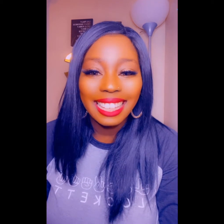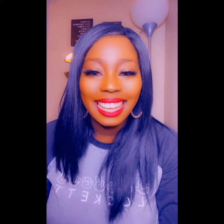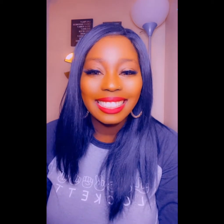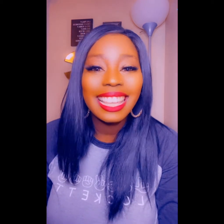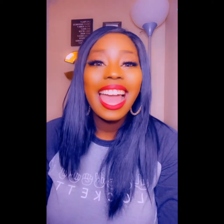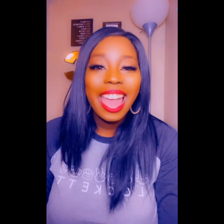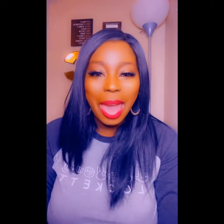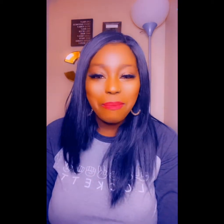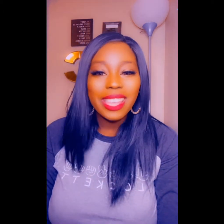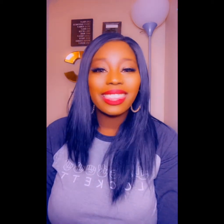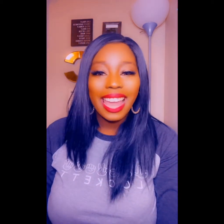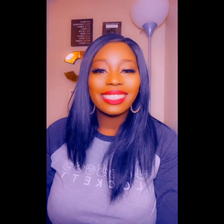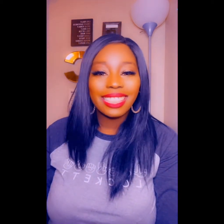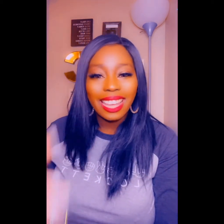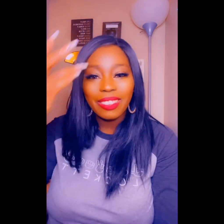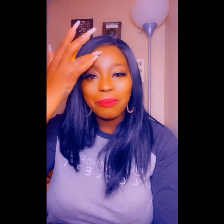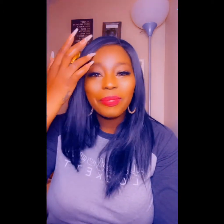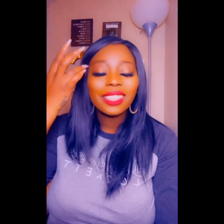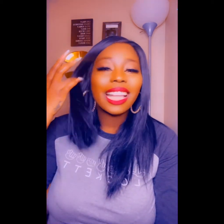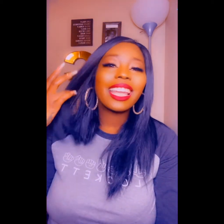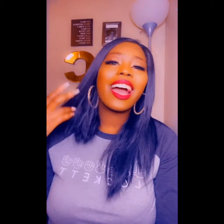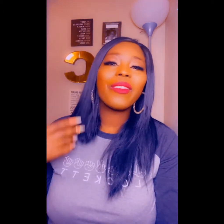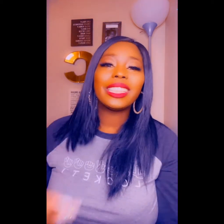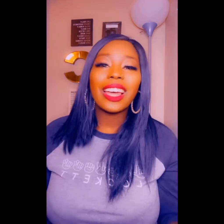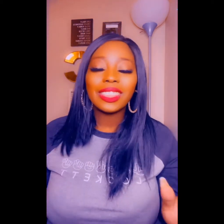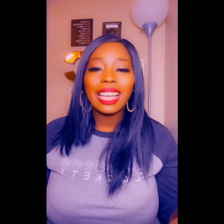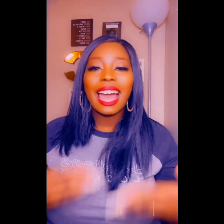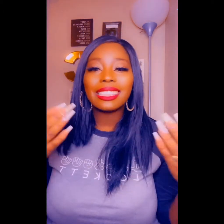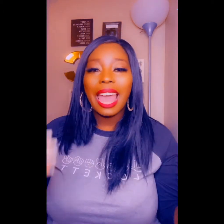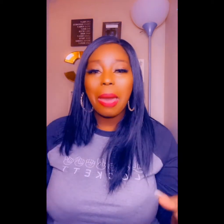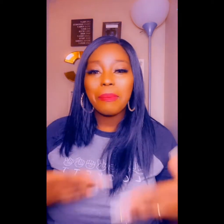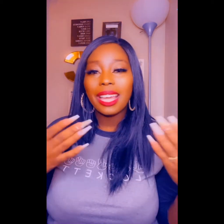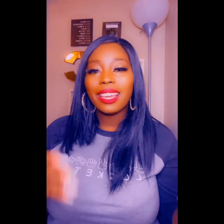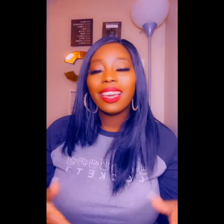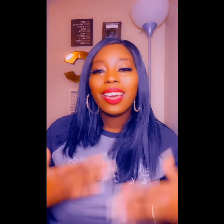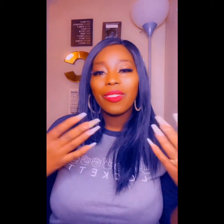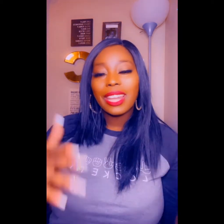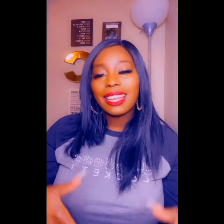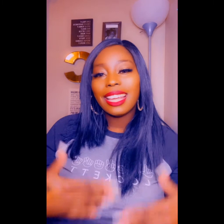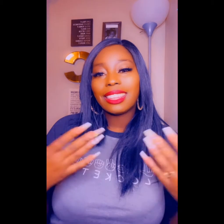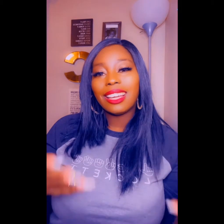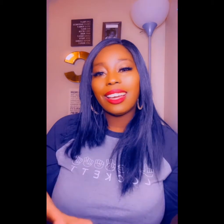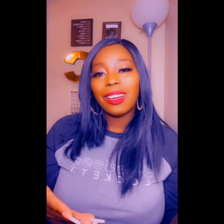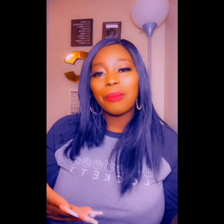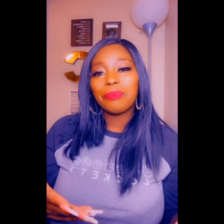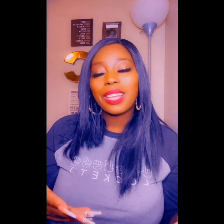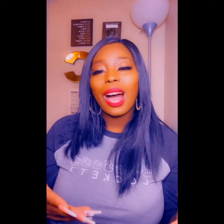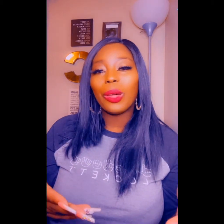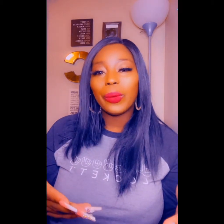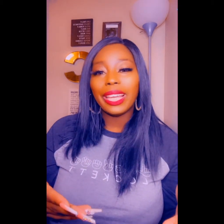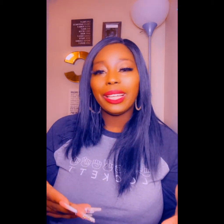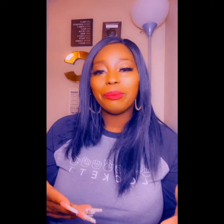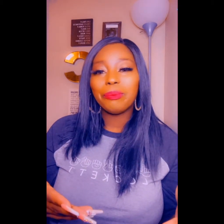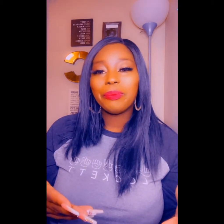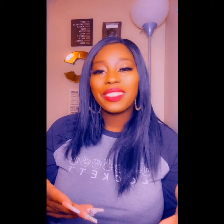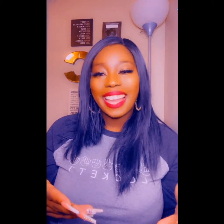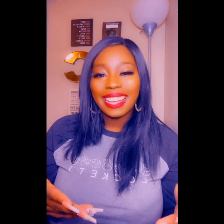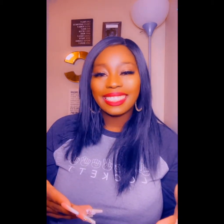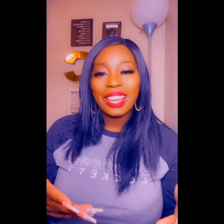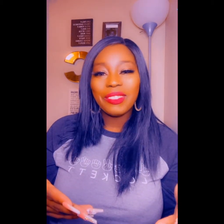is Happy Thanksgiving. So I think I already taught you guys happy when I did the Halloween ASL video.